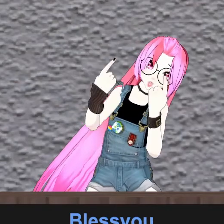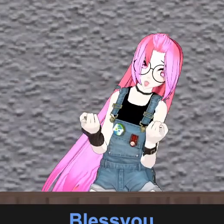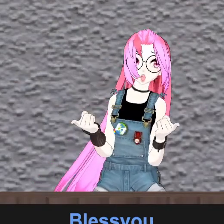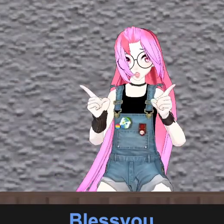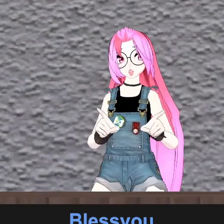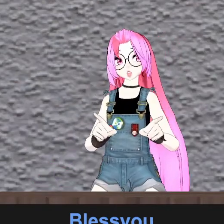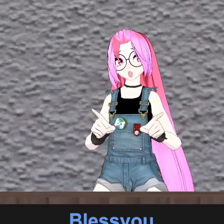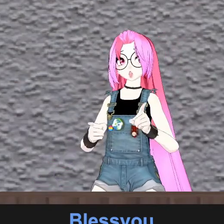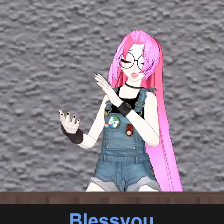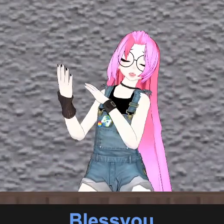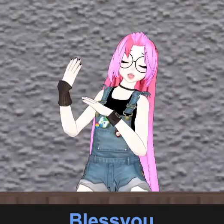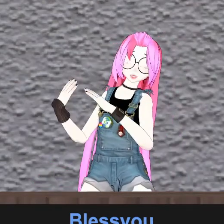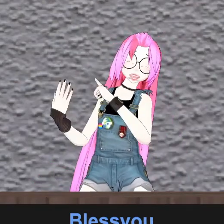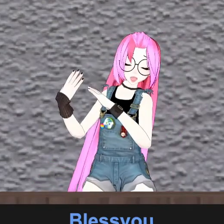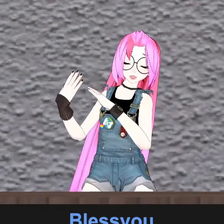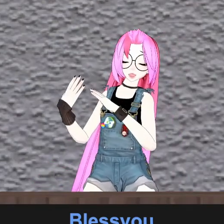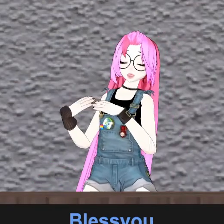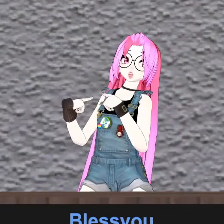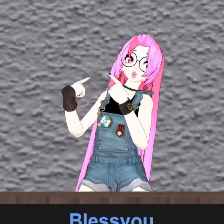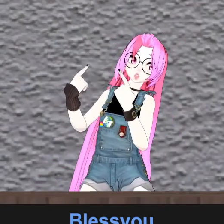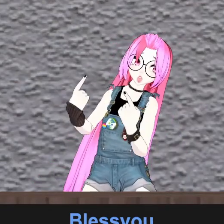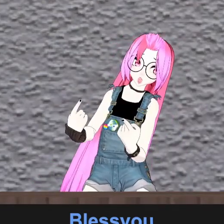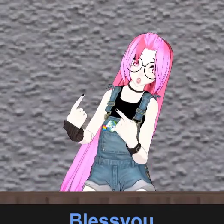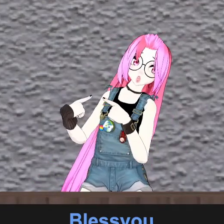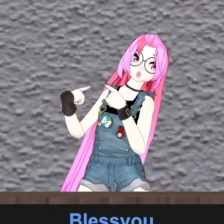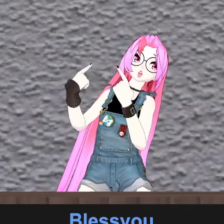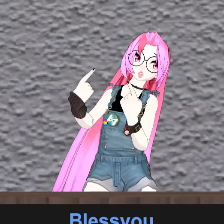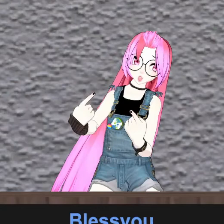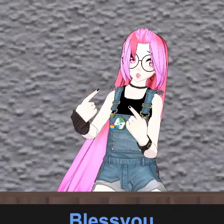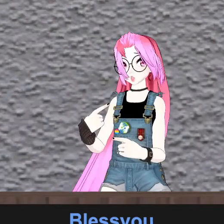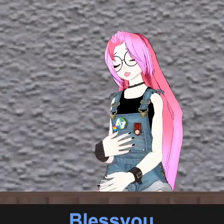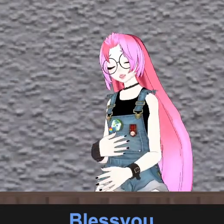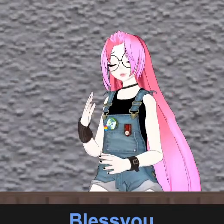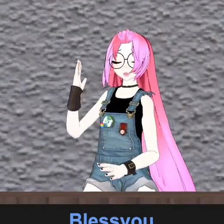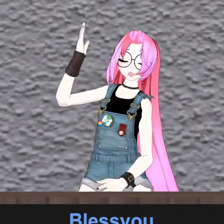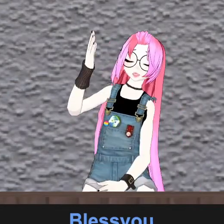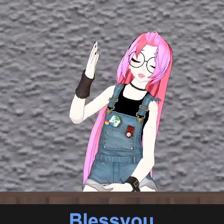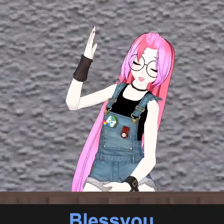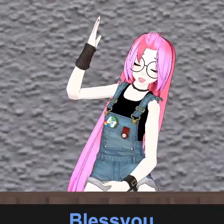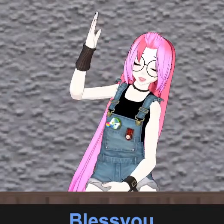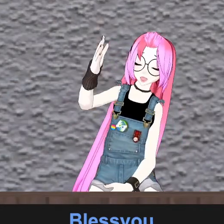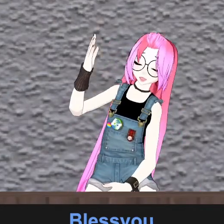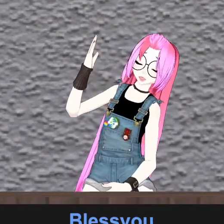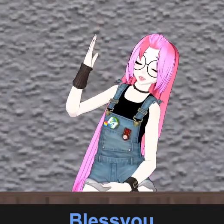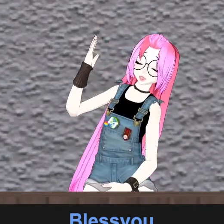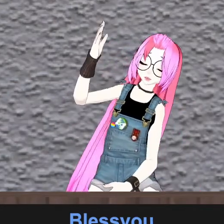it happened. This is like past context. It's coming to it. It eventually happened. Yeah. But in the forward context, you're going to be using